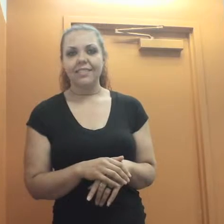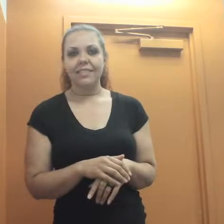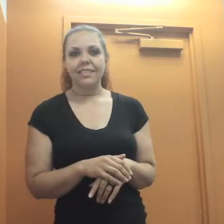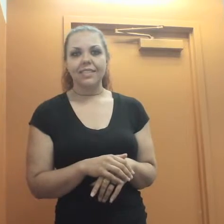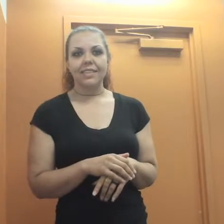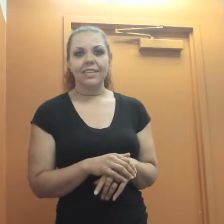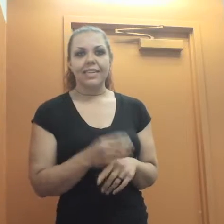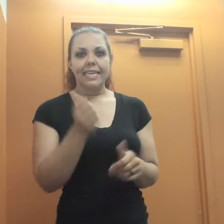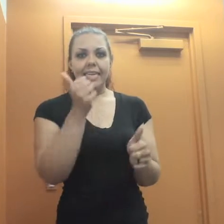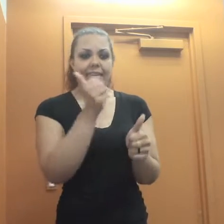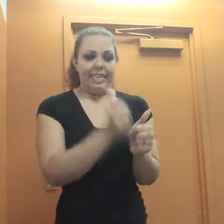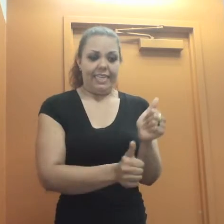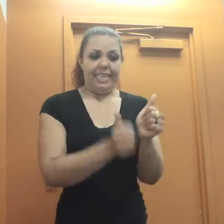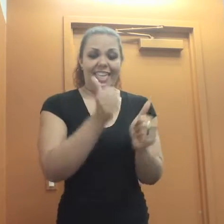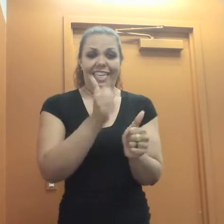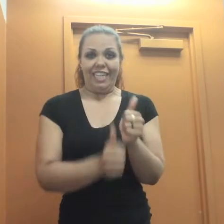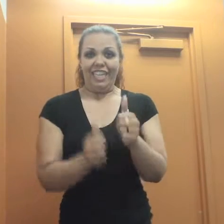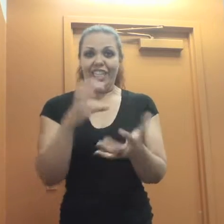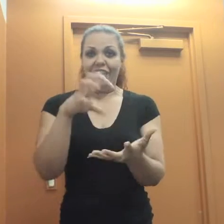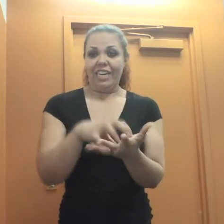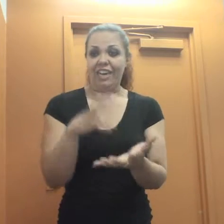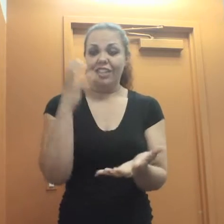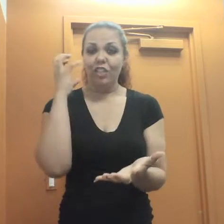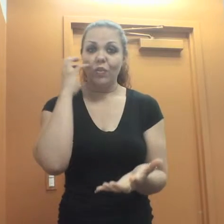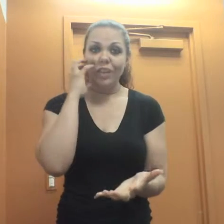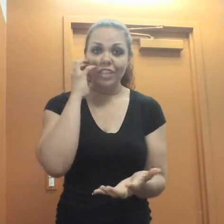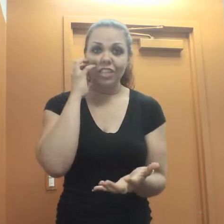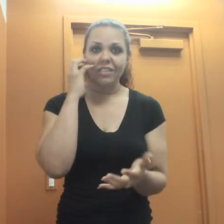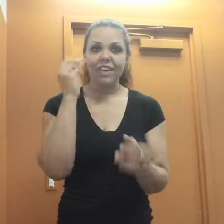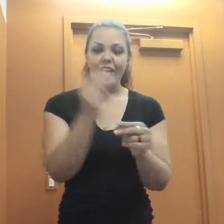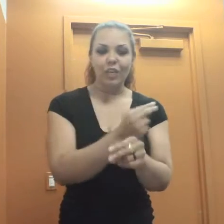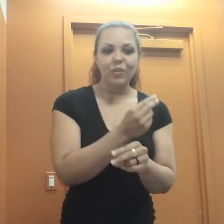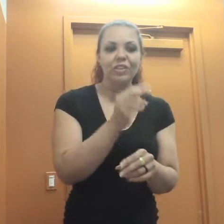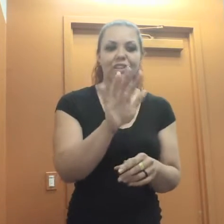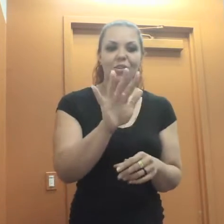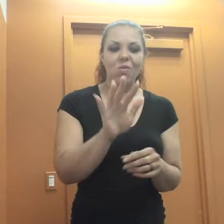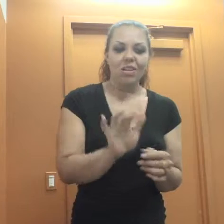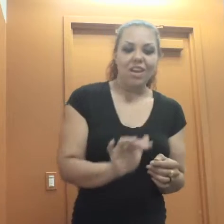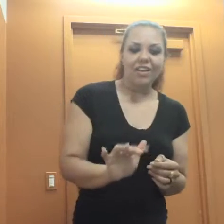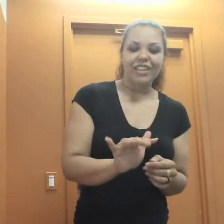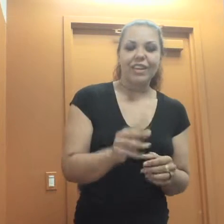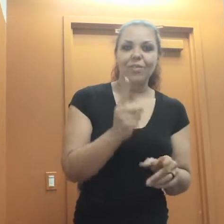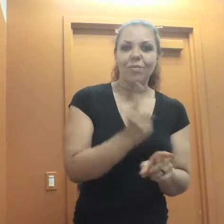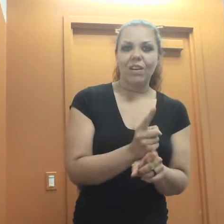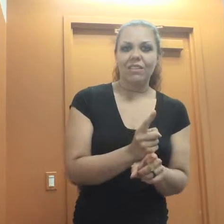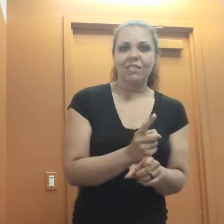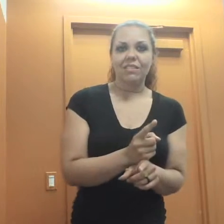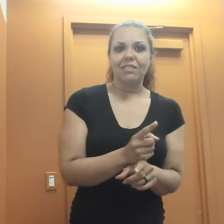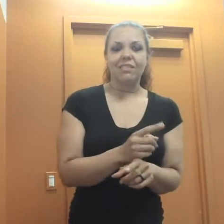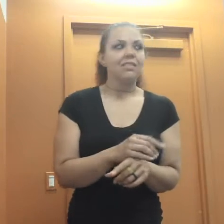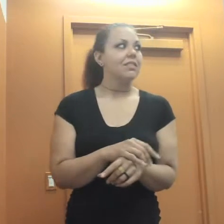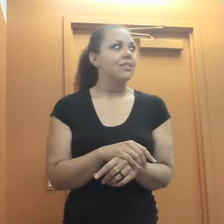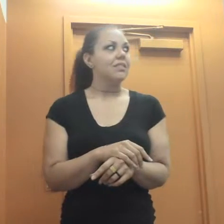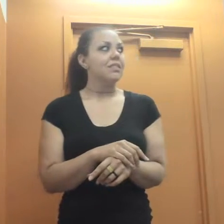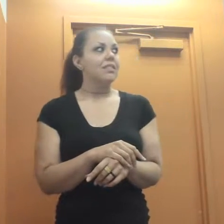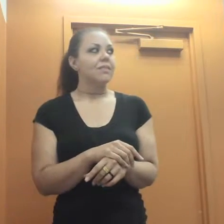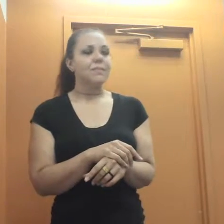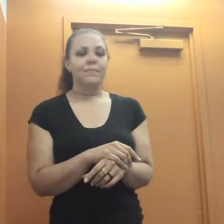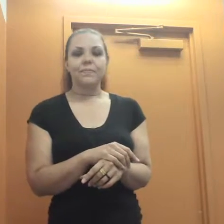appropriate power and using your calculator correctly. Plugging in the numbers given in the problem, the concentration of